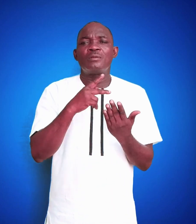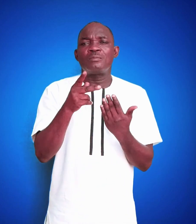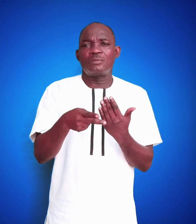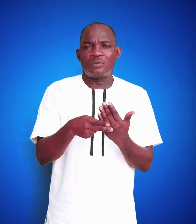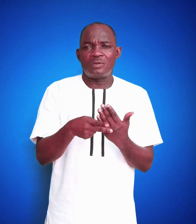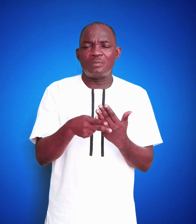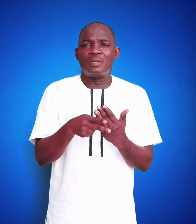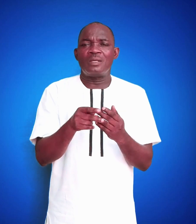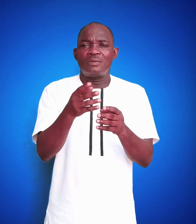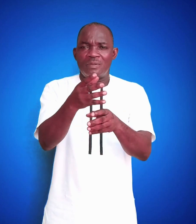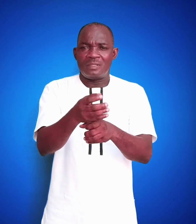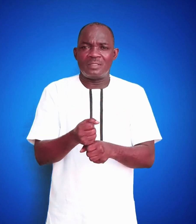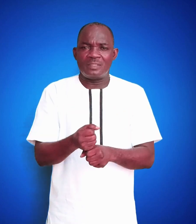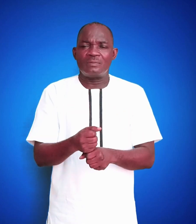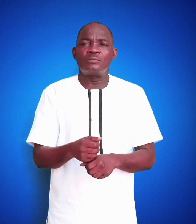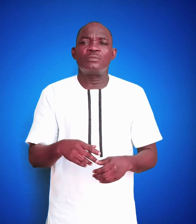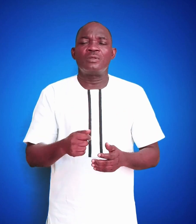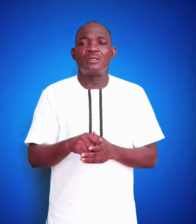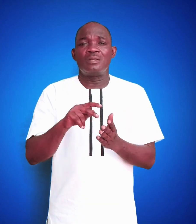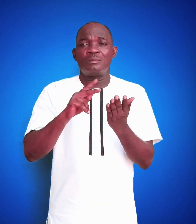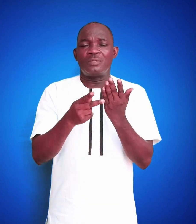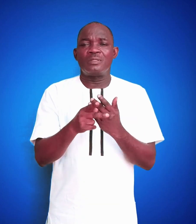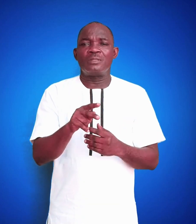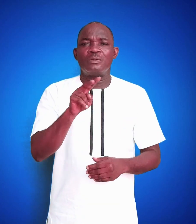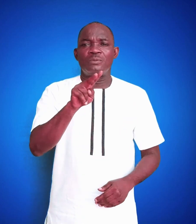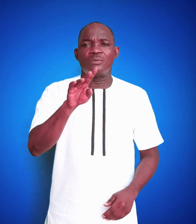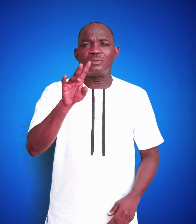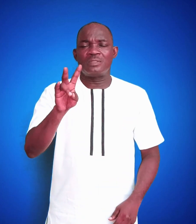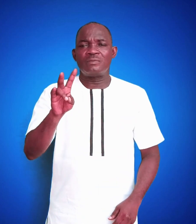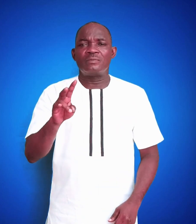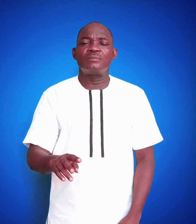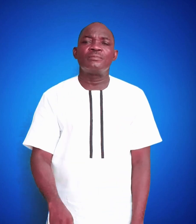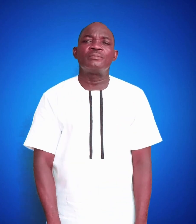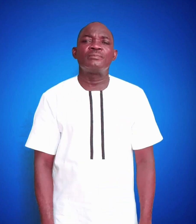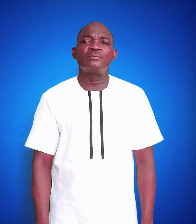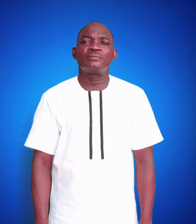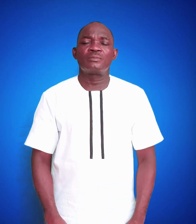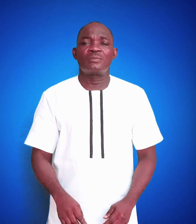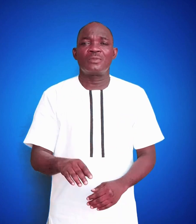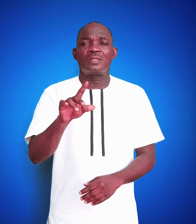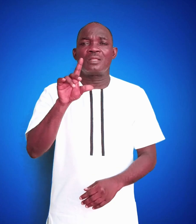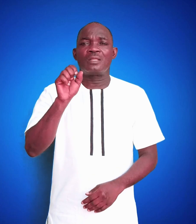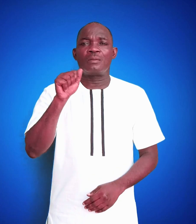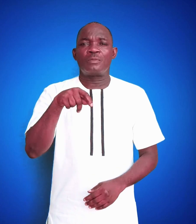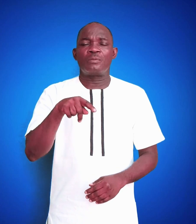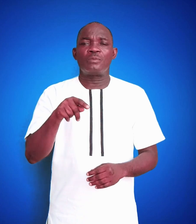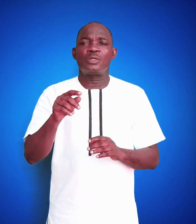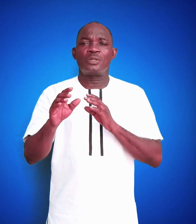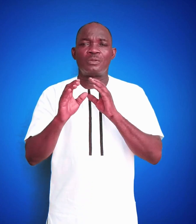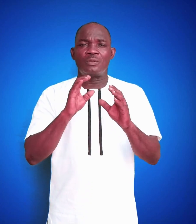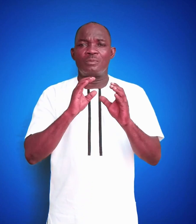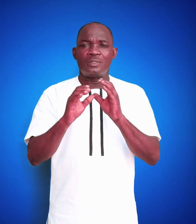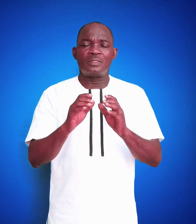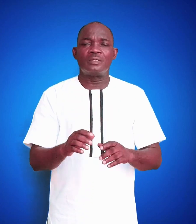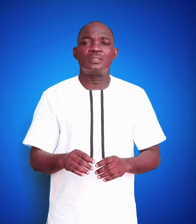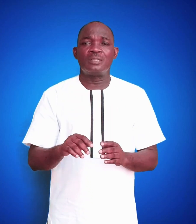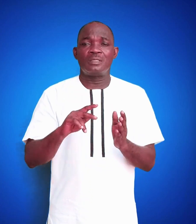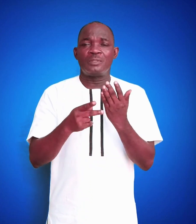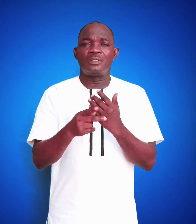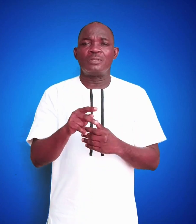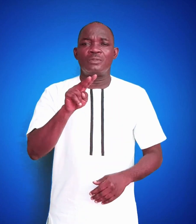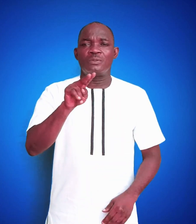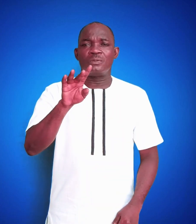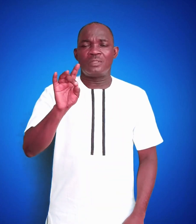program assessed? Page 27. LEAP communication.